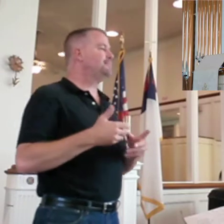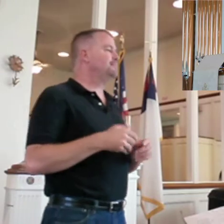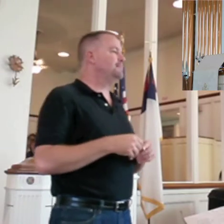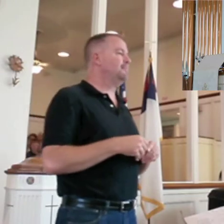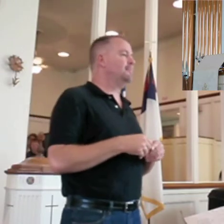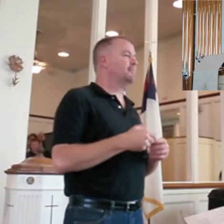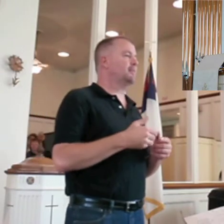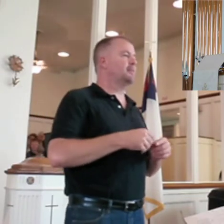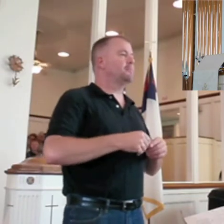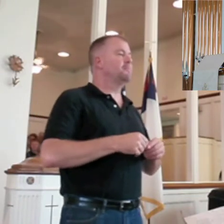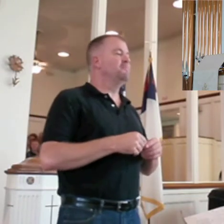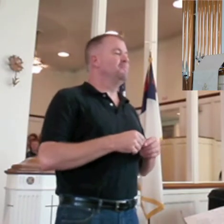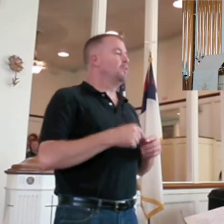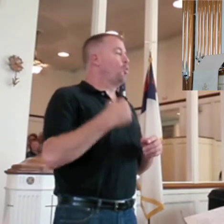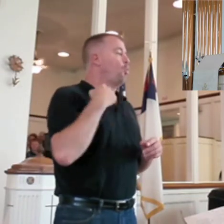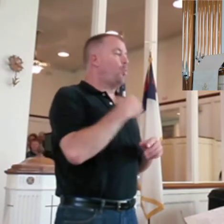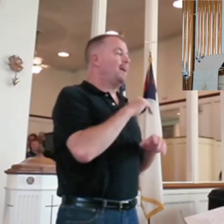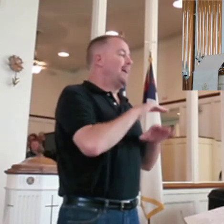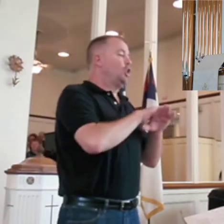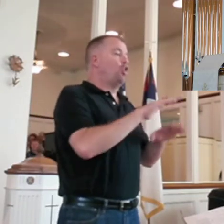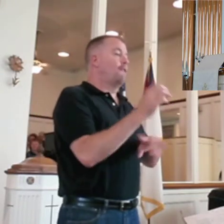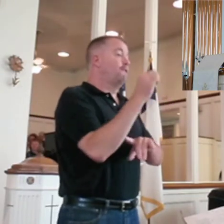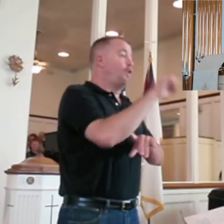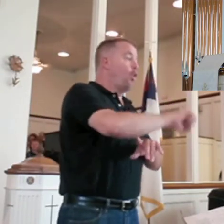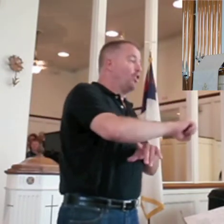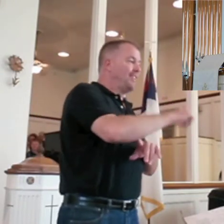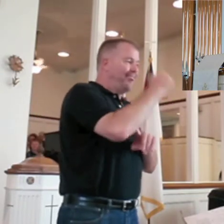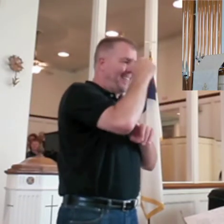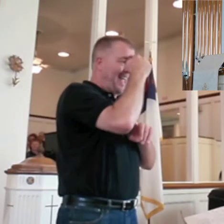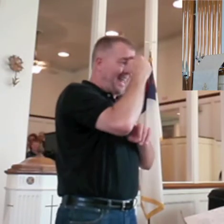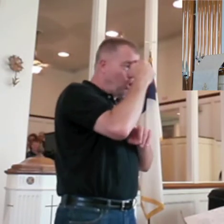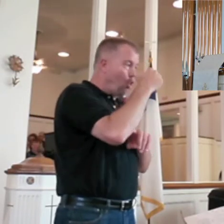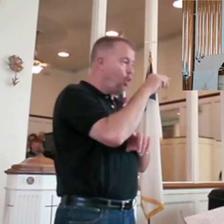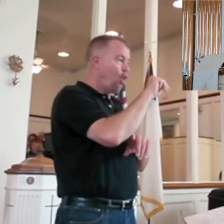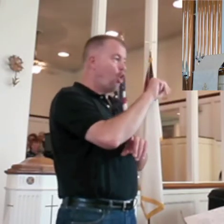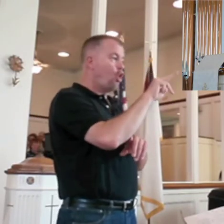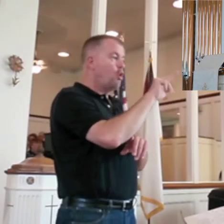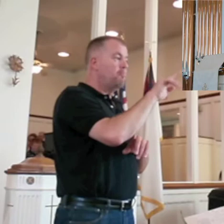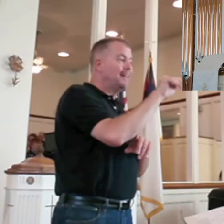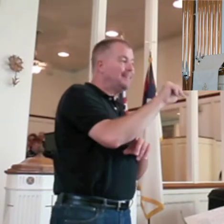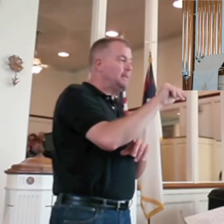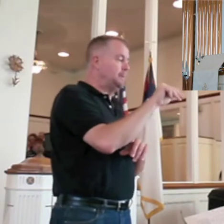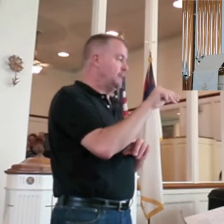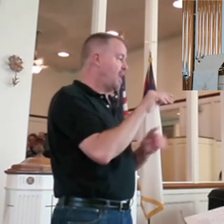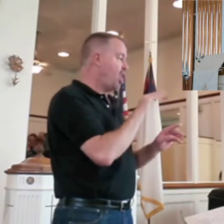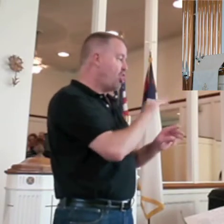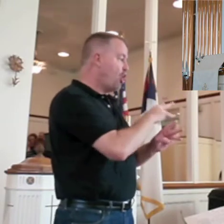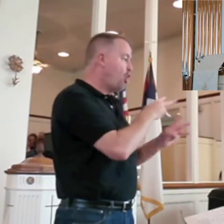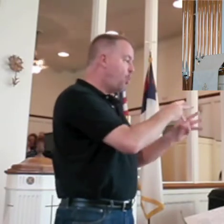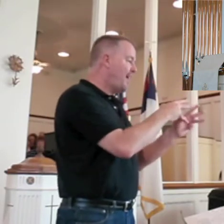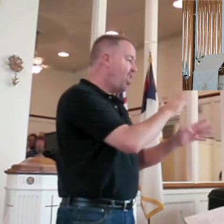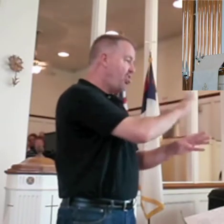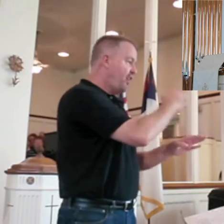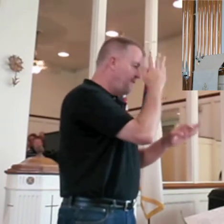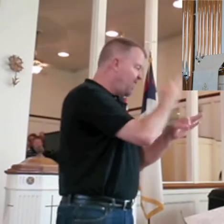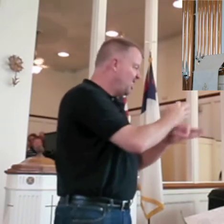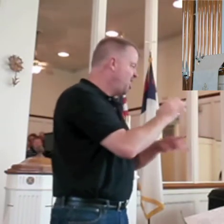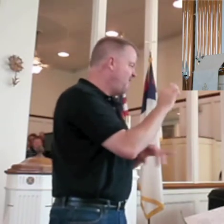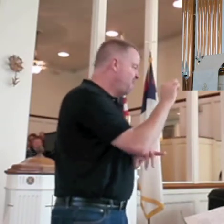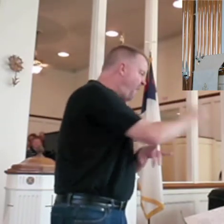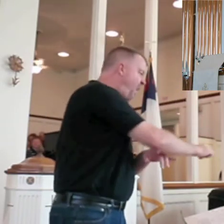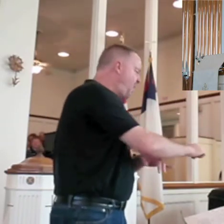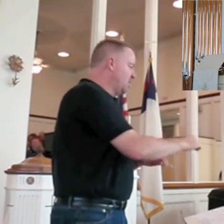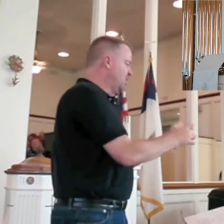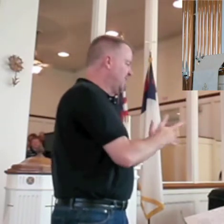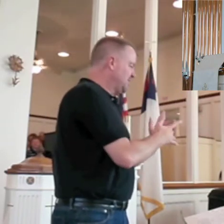go across the street. Okay? We don't force the Hindu or the Muslim who knows God through his or her own